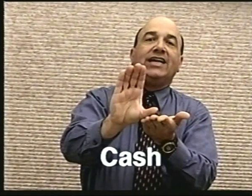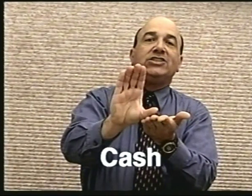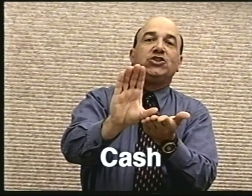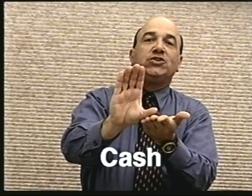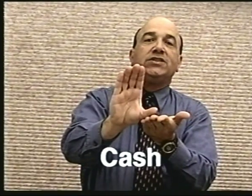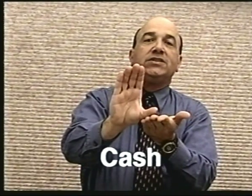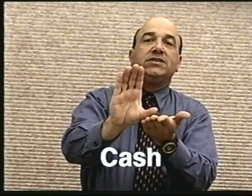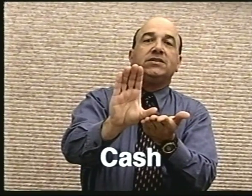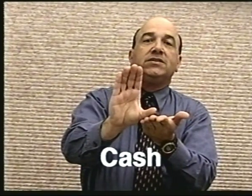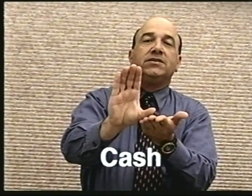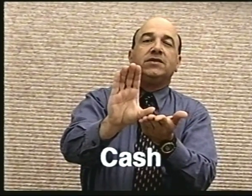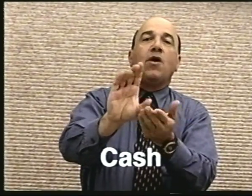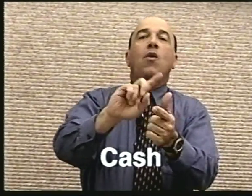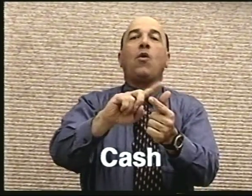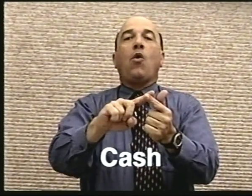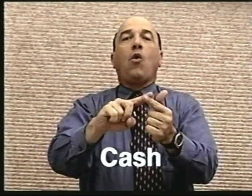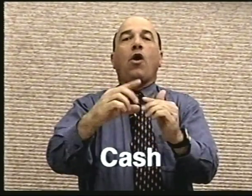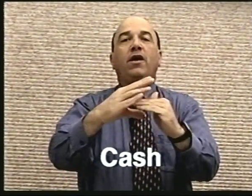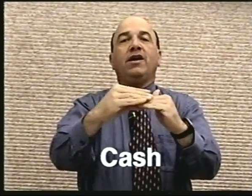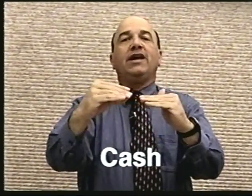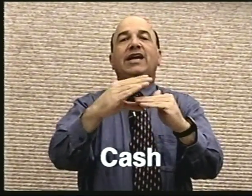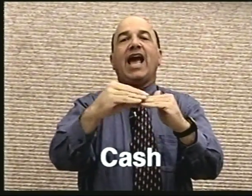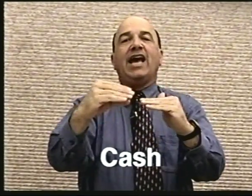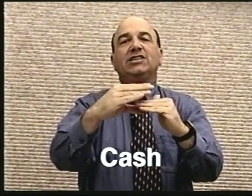Cash or cash.